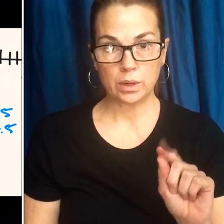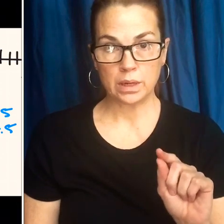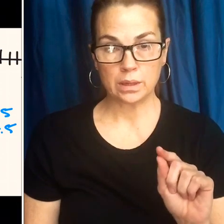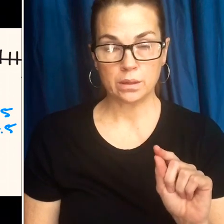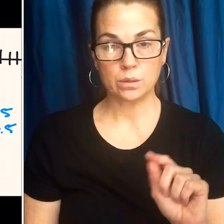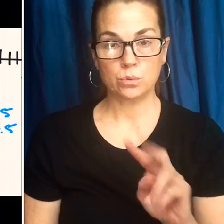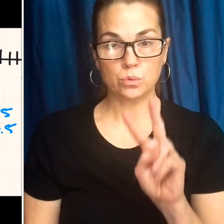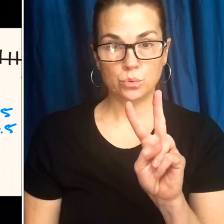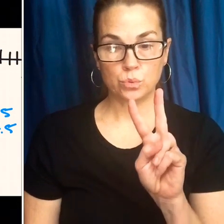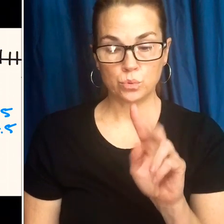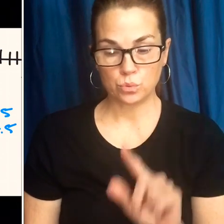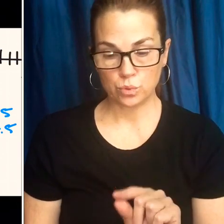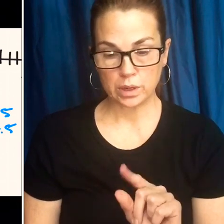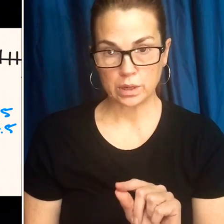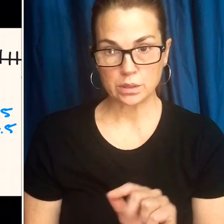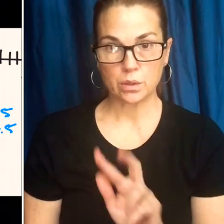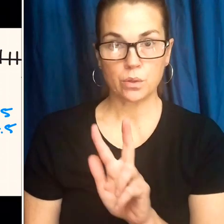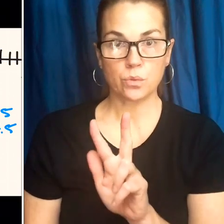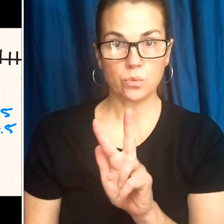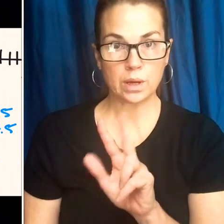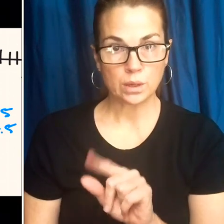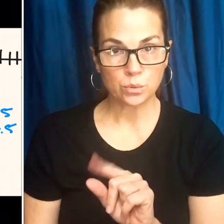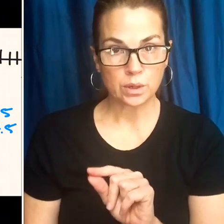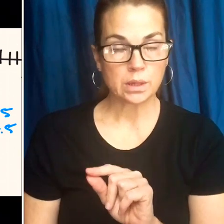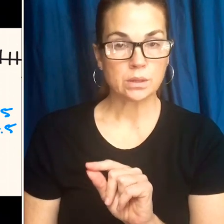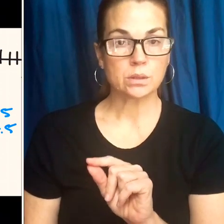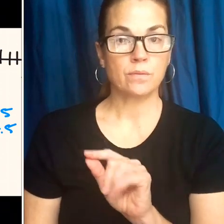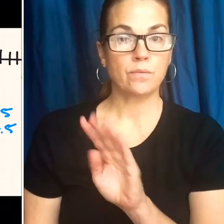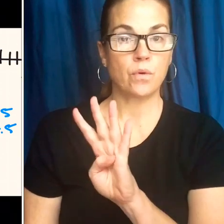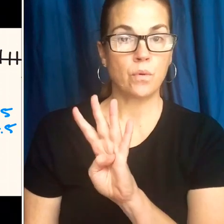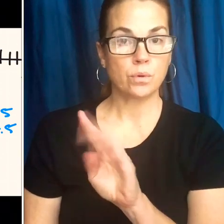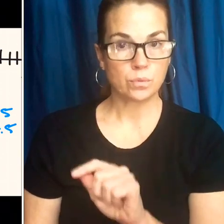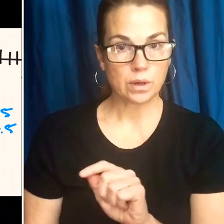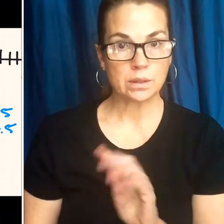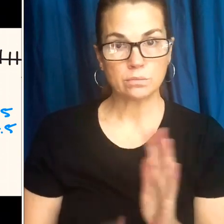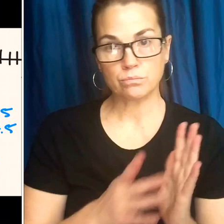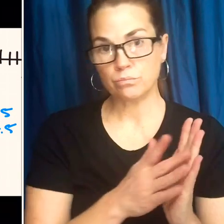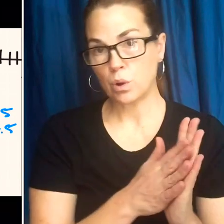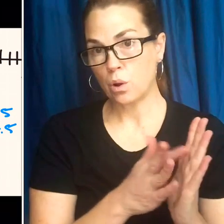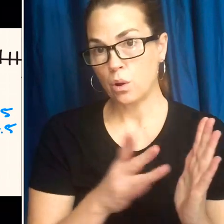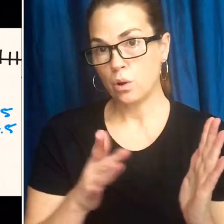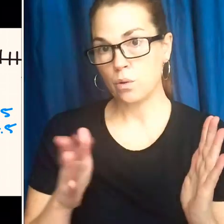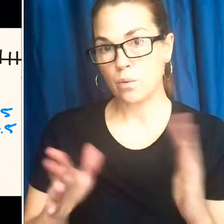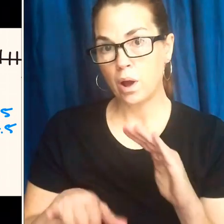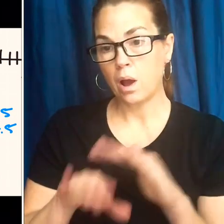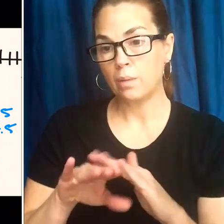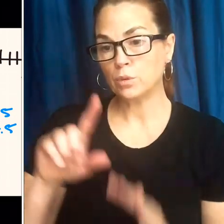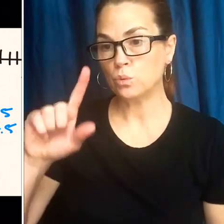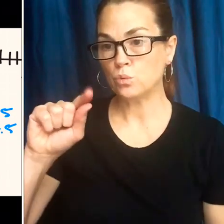whole. So I could graph 5/20 right